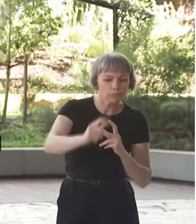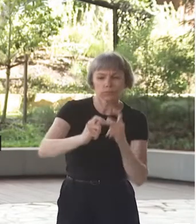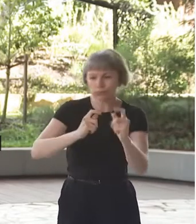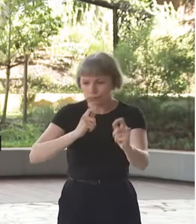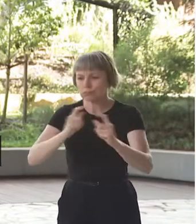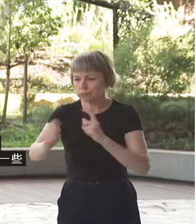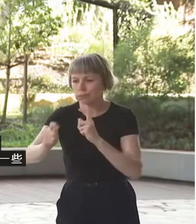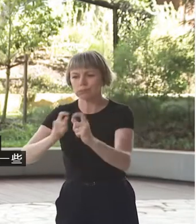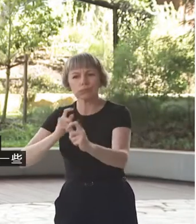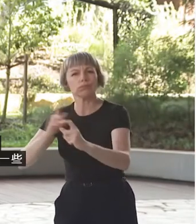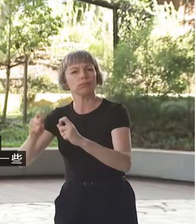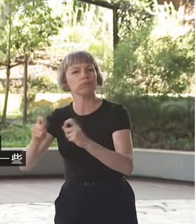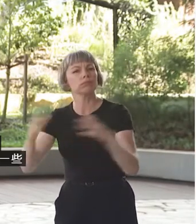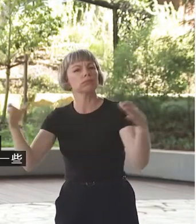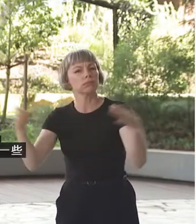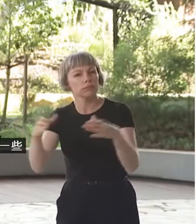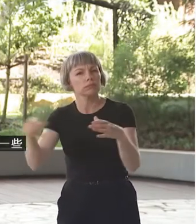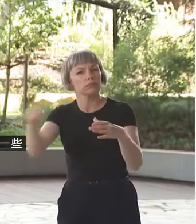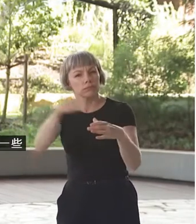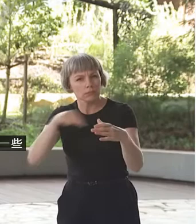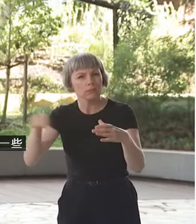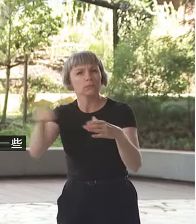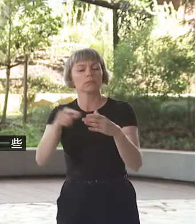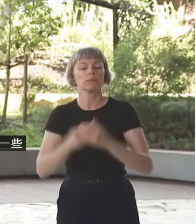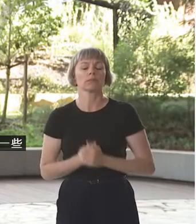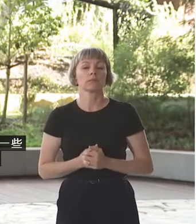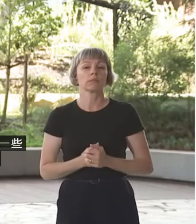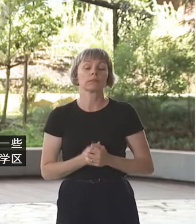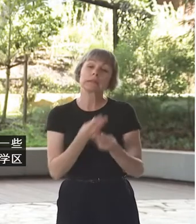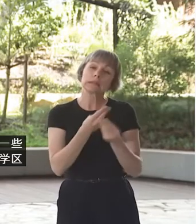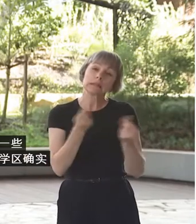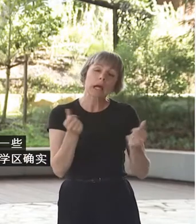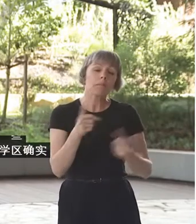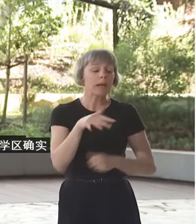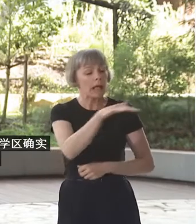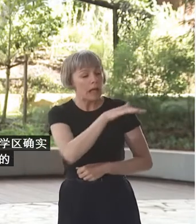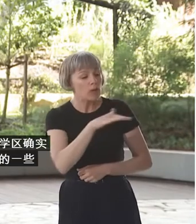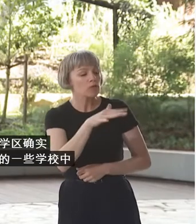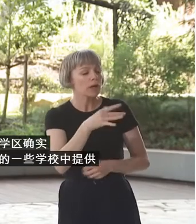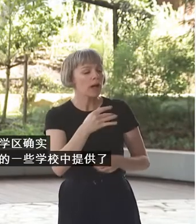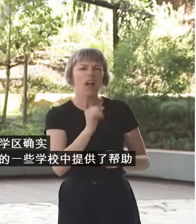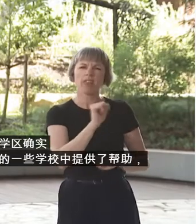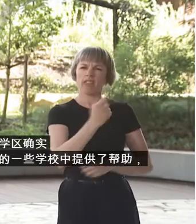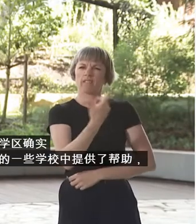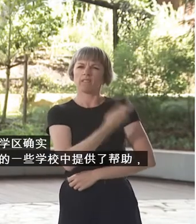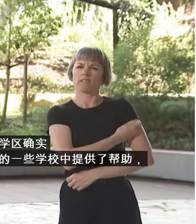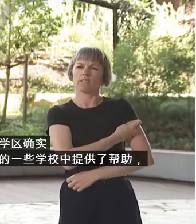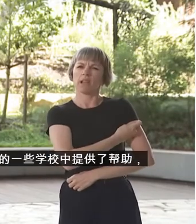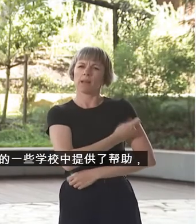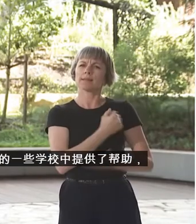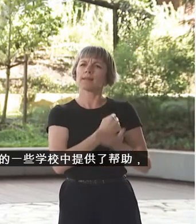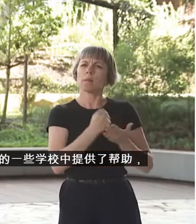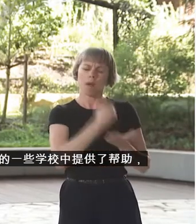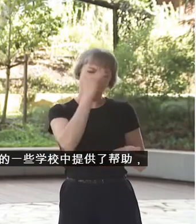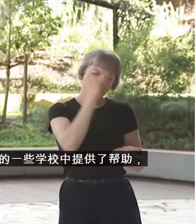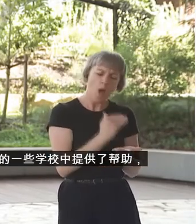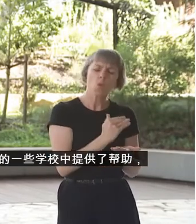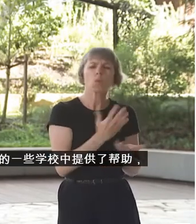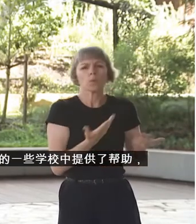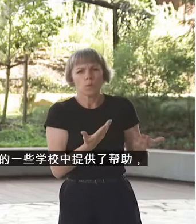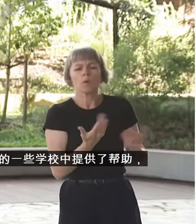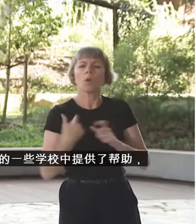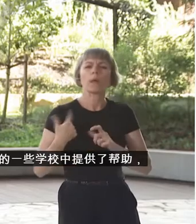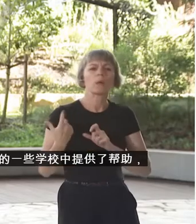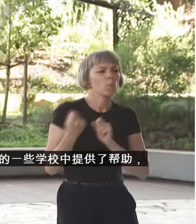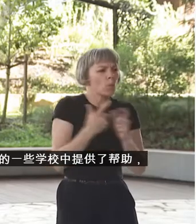little lower on a local level. Our pharmacies and our districts did go out and assist in some of the schools. With respect to